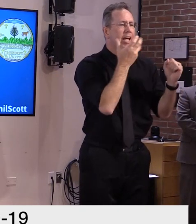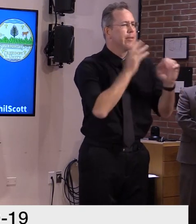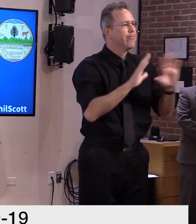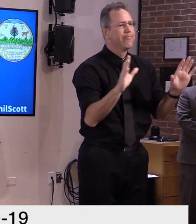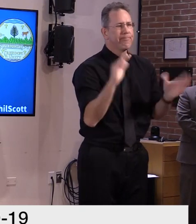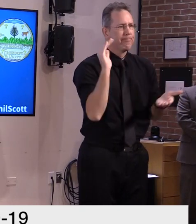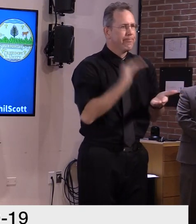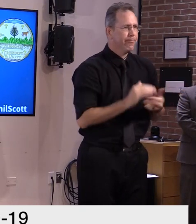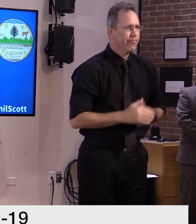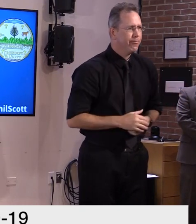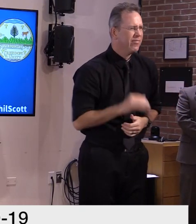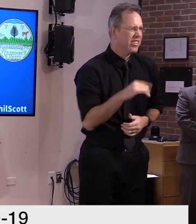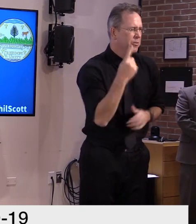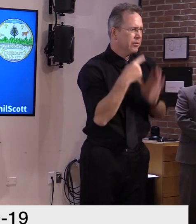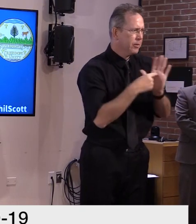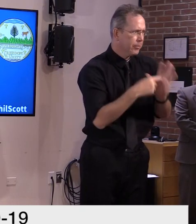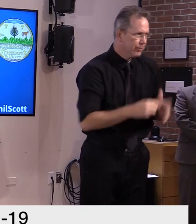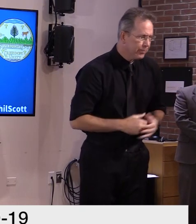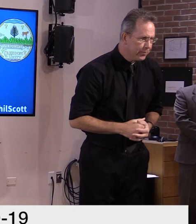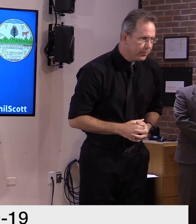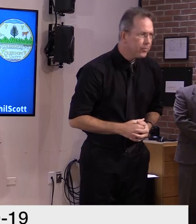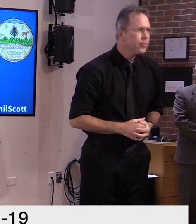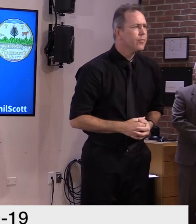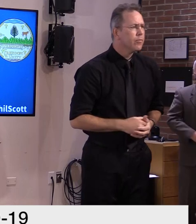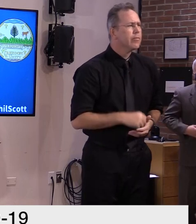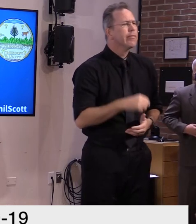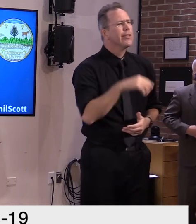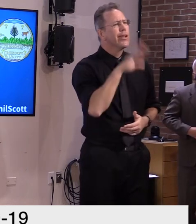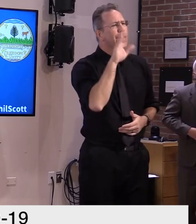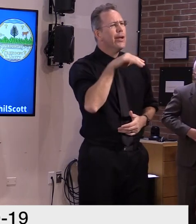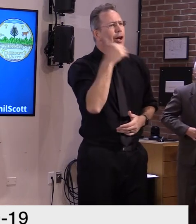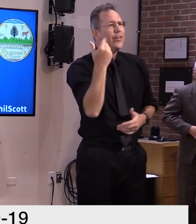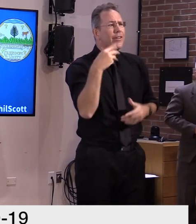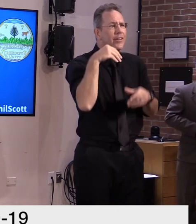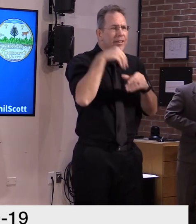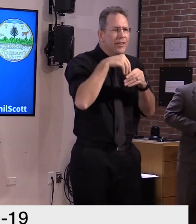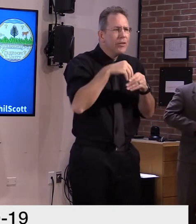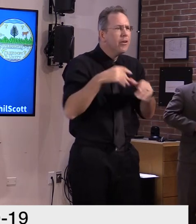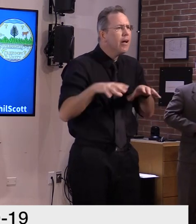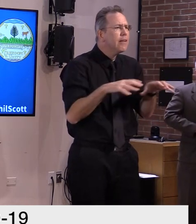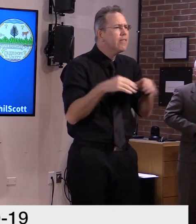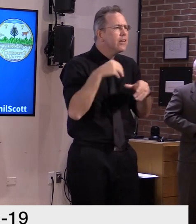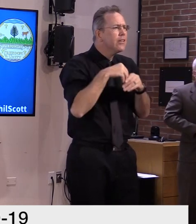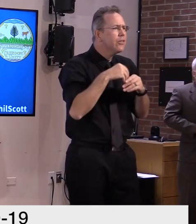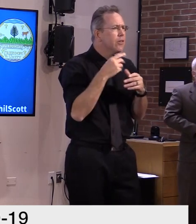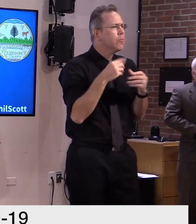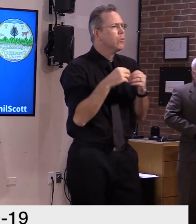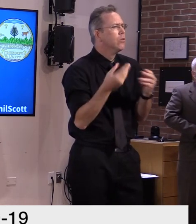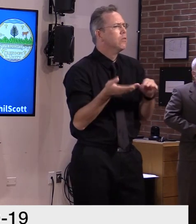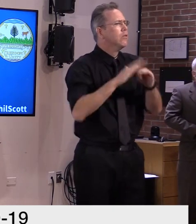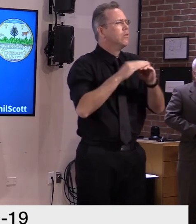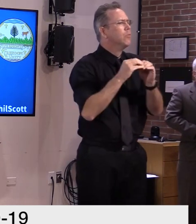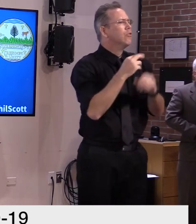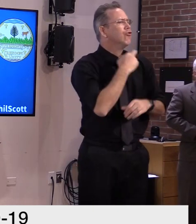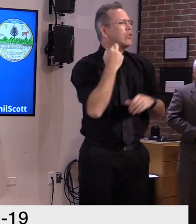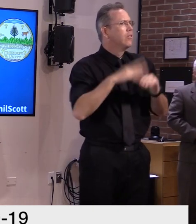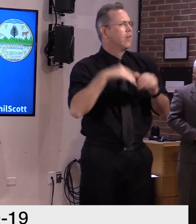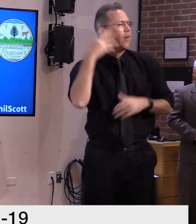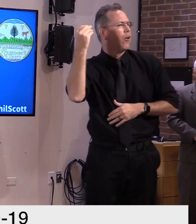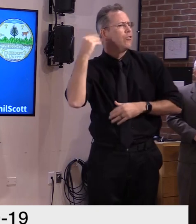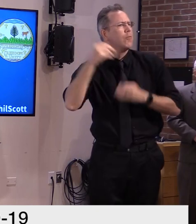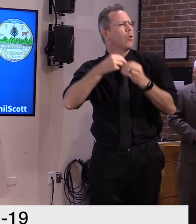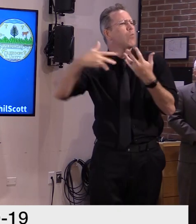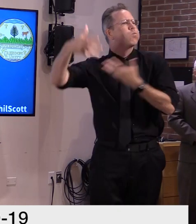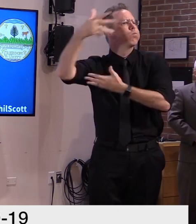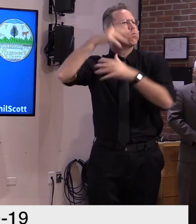Further, recognizing that gathering indoors inherently presents more health risks than outdoor events, and that schools continue efforts to minimize